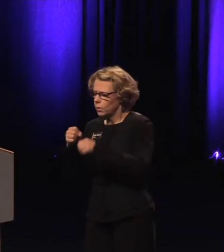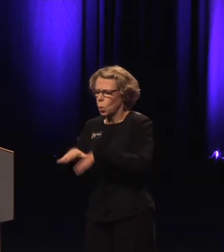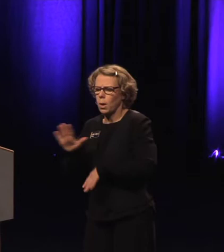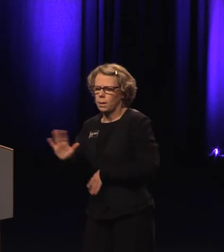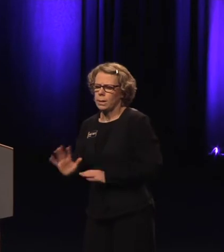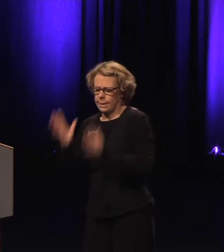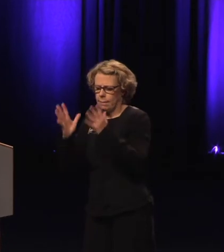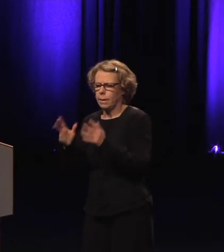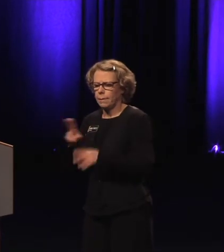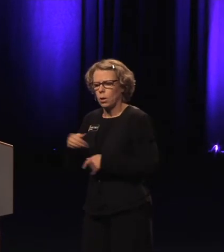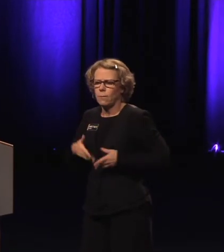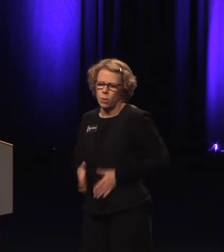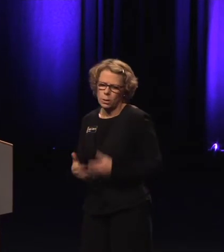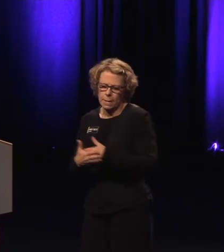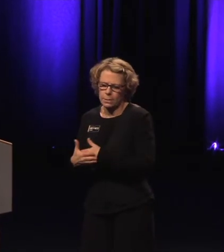while giving life.